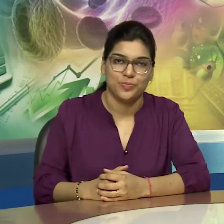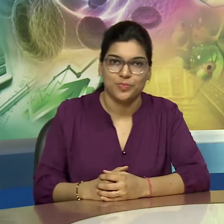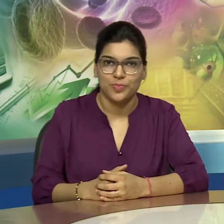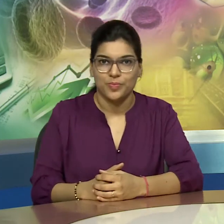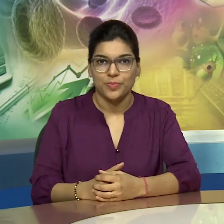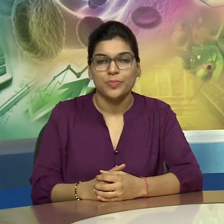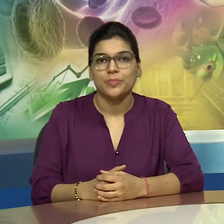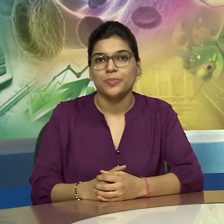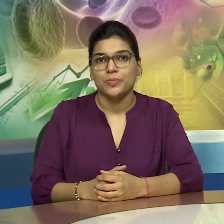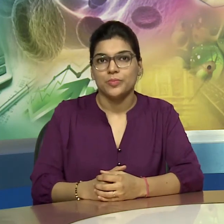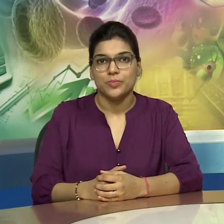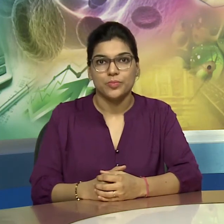More examples I will show further.